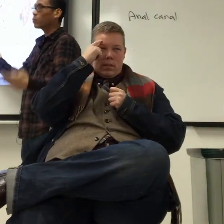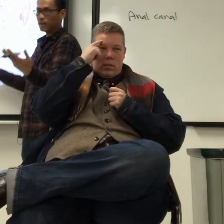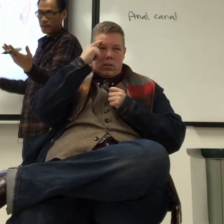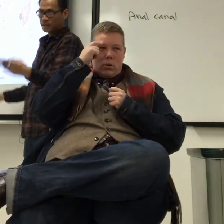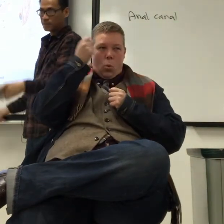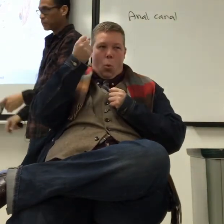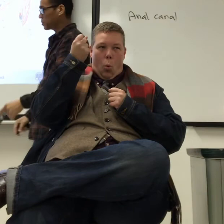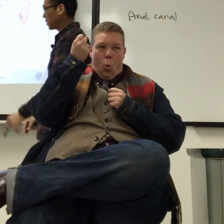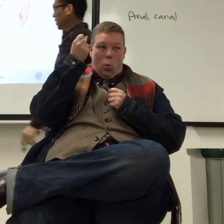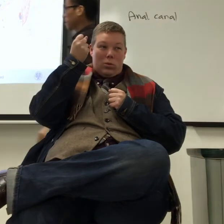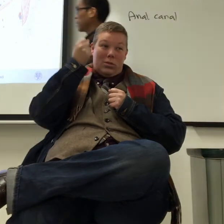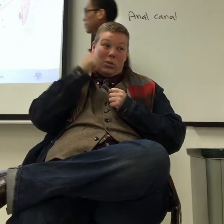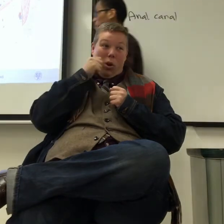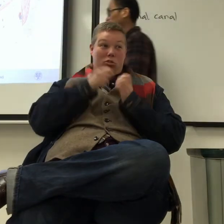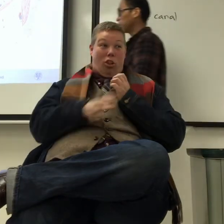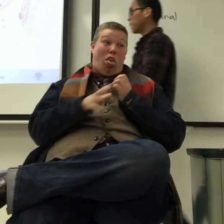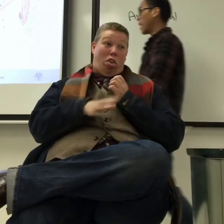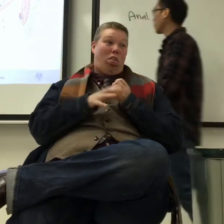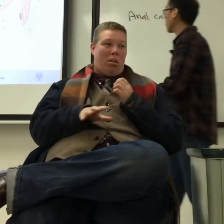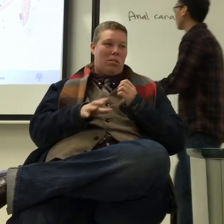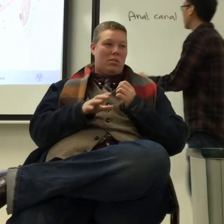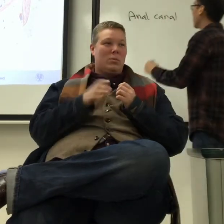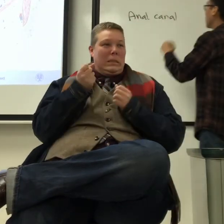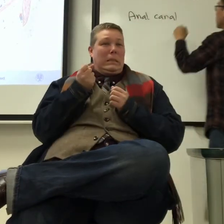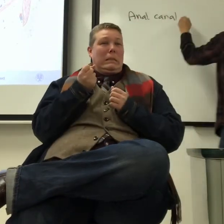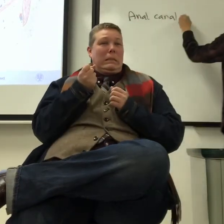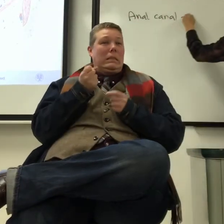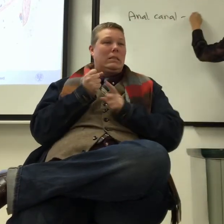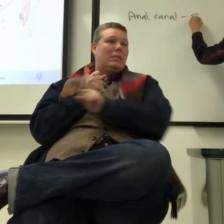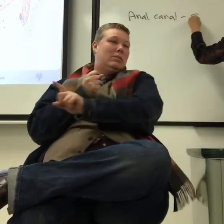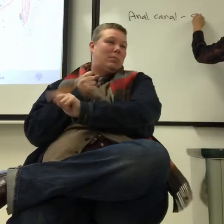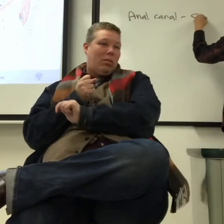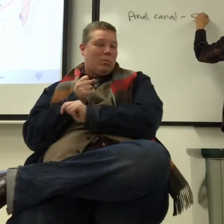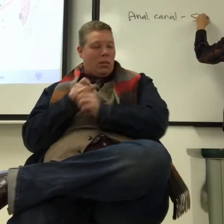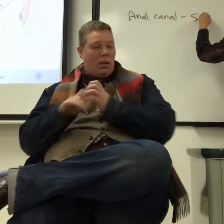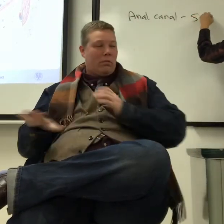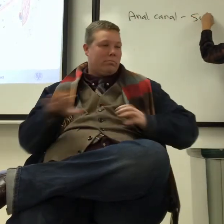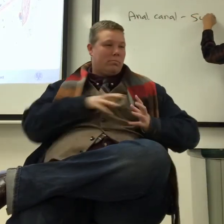help you hold it in, so to speak, until you get to the bathroom.